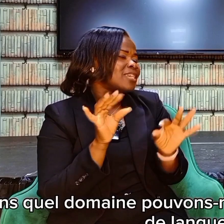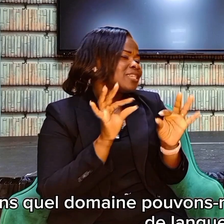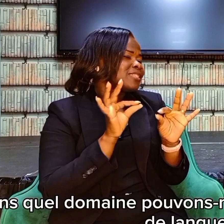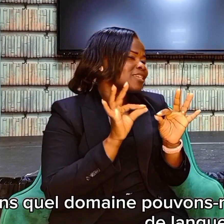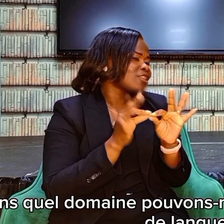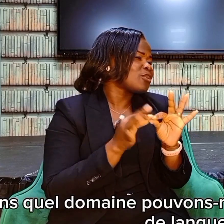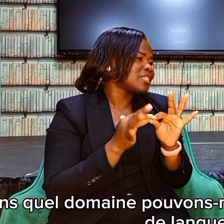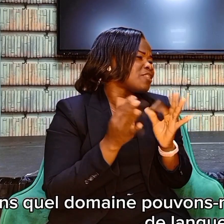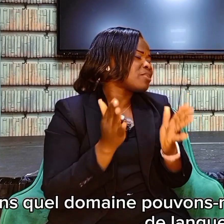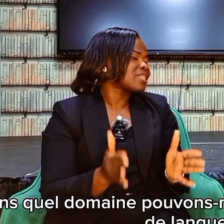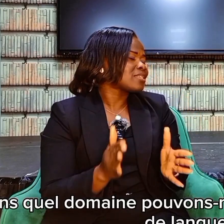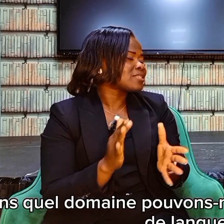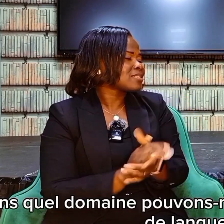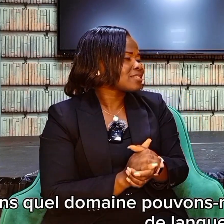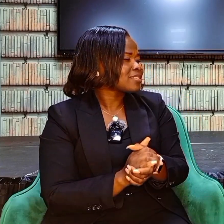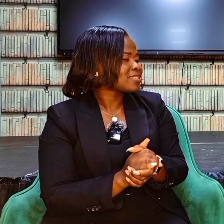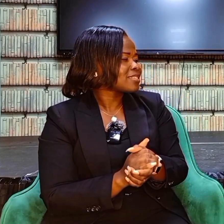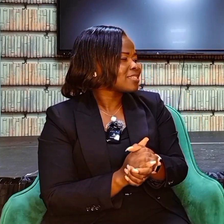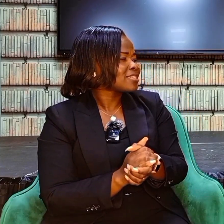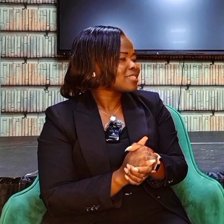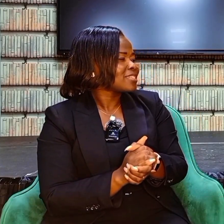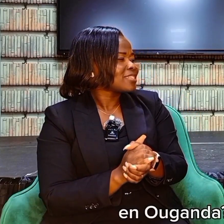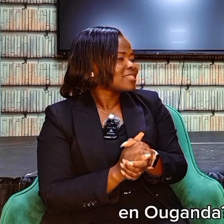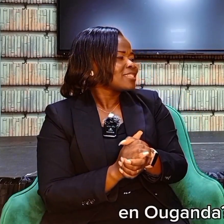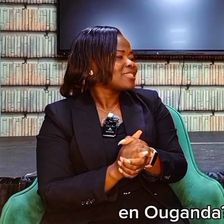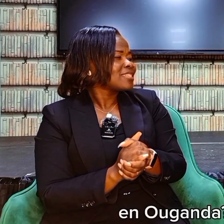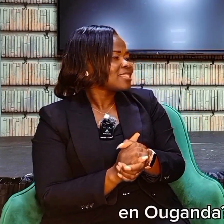find sign language interpreters?